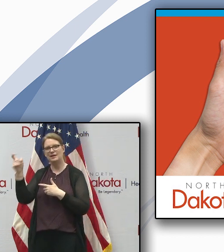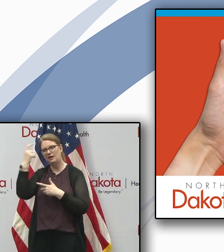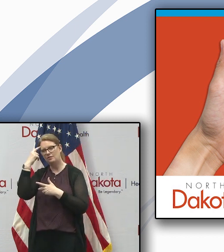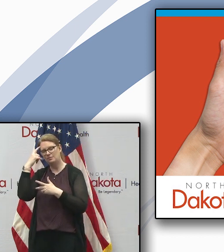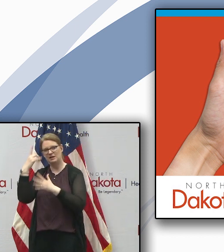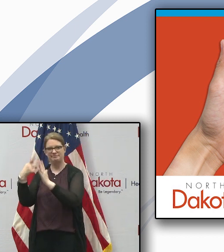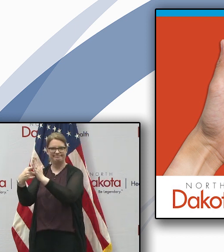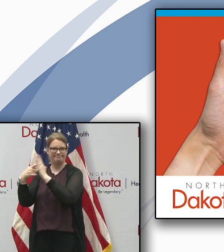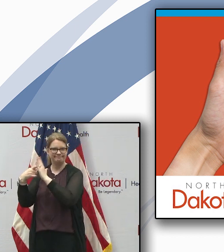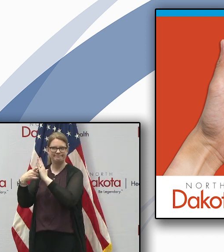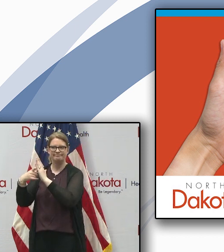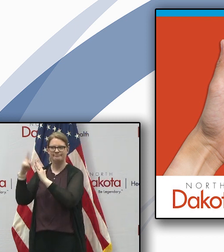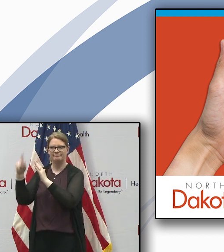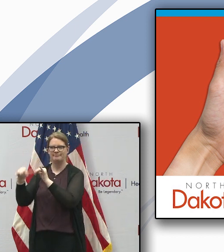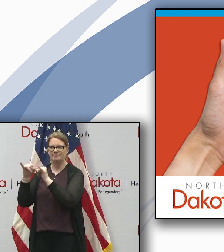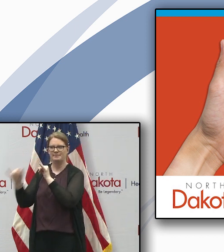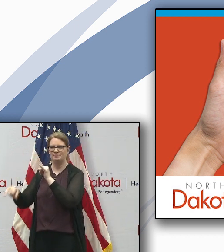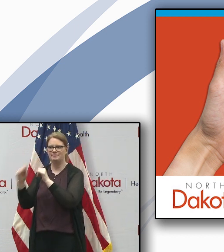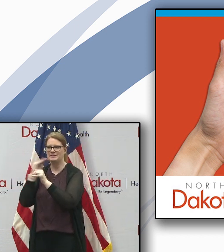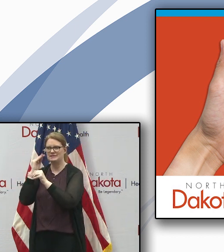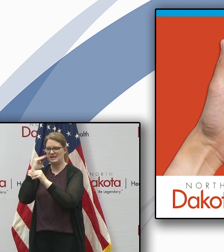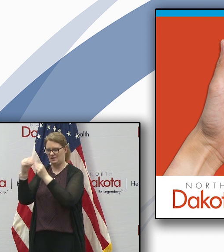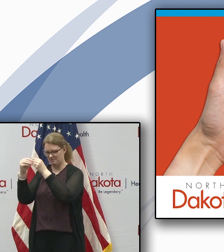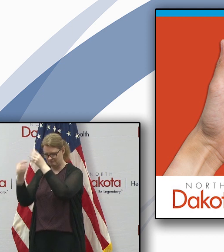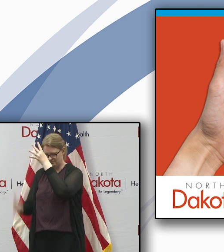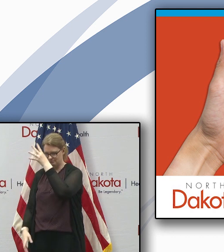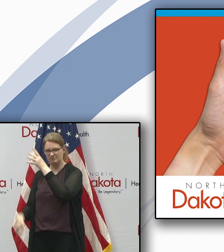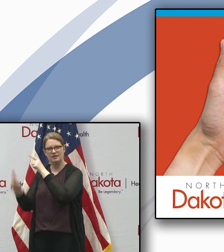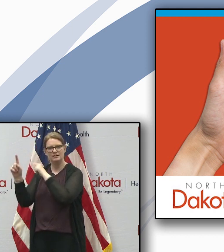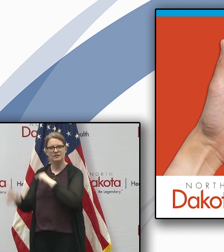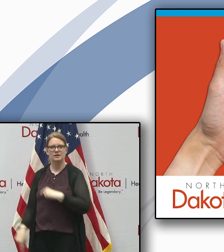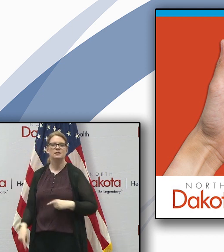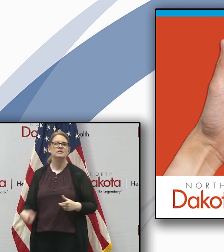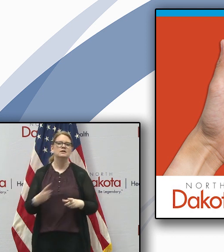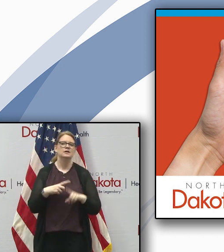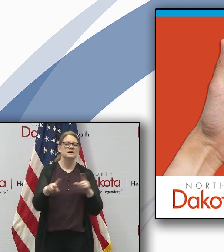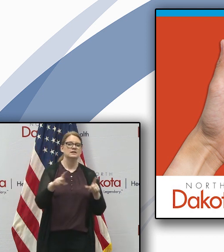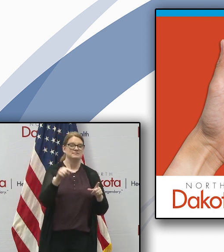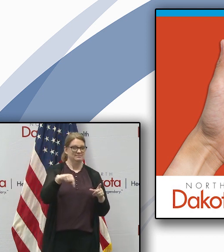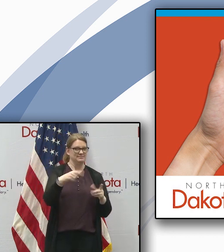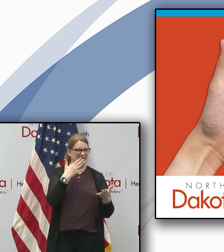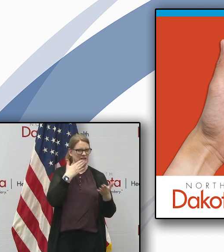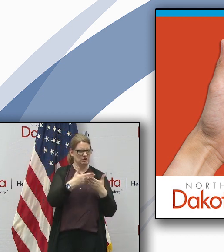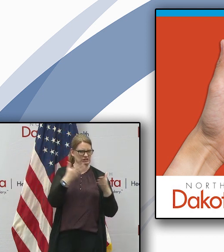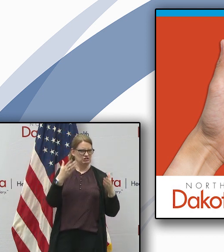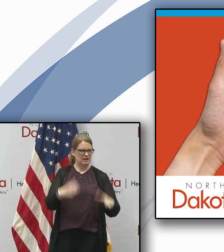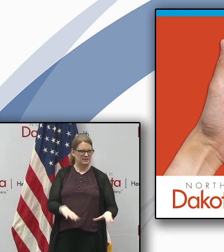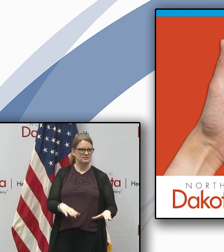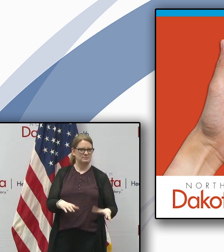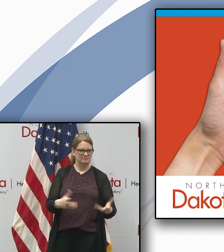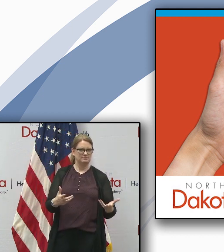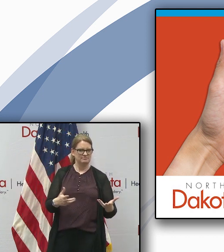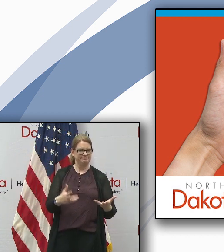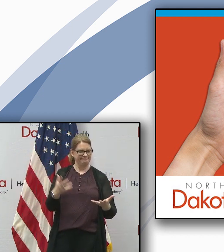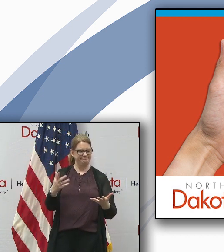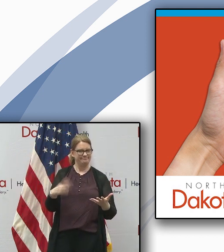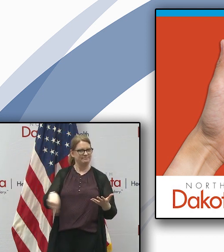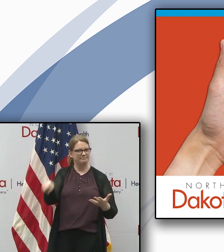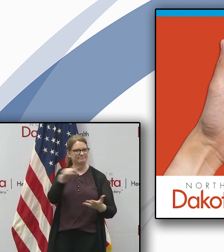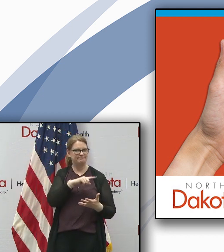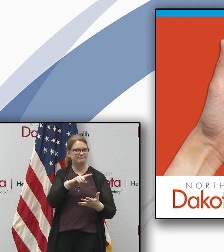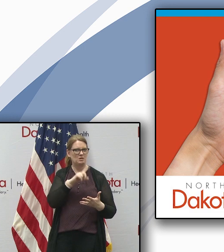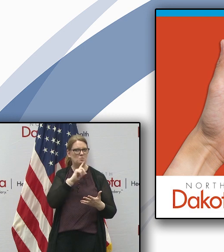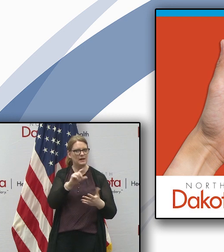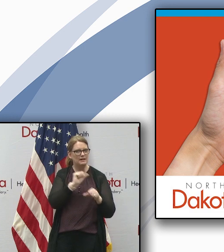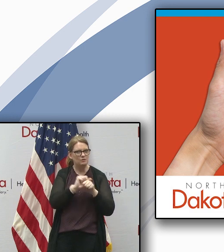approaches in other places. And so this is again great chance for everybody to that is all part of this together to